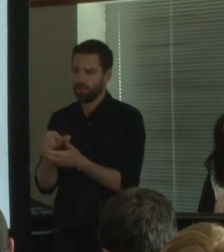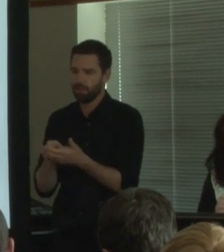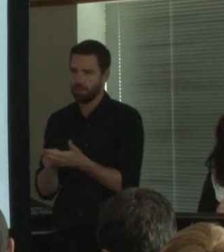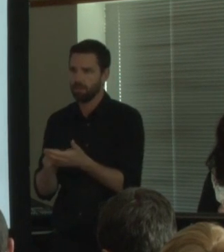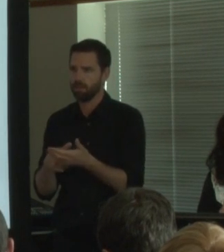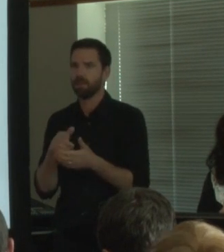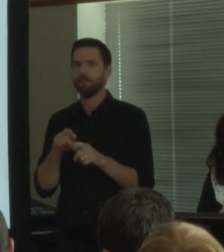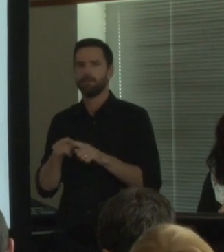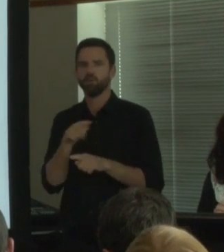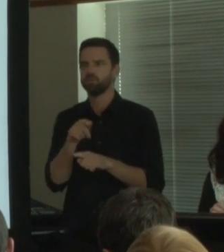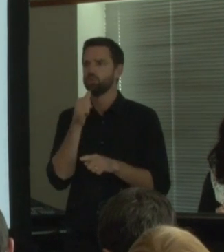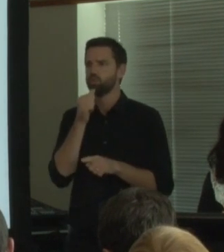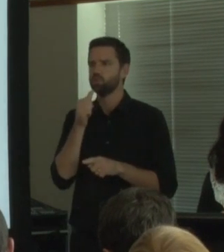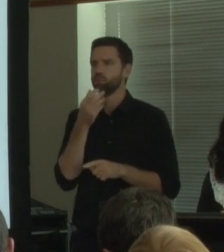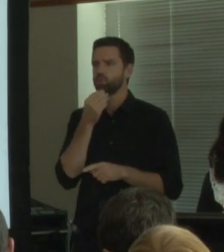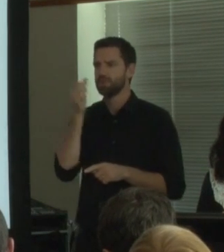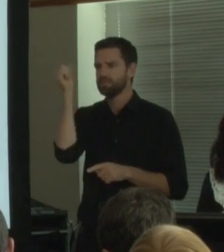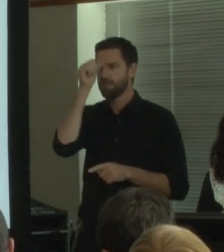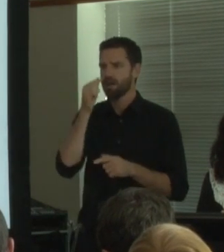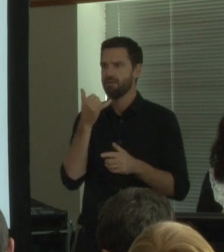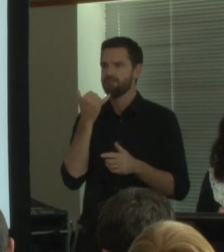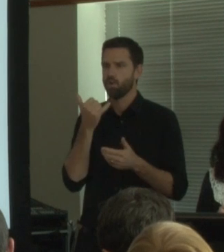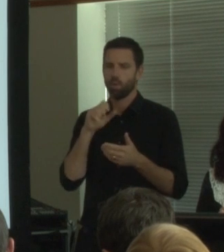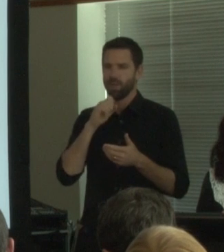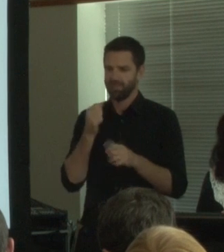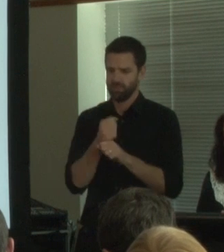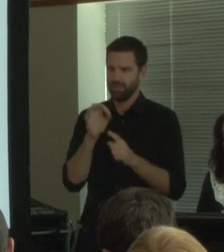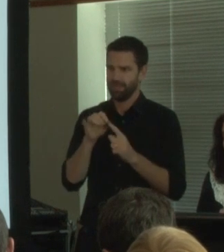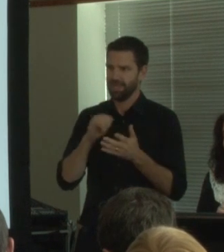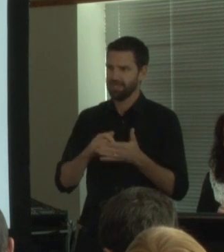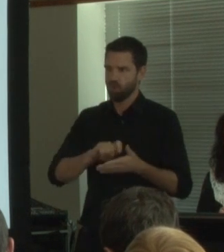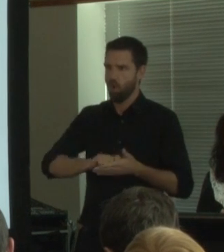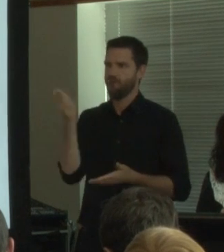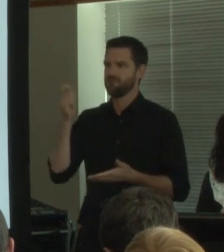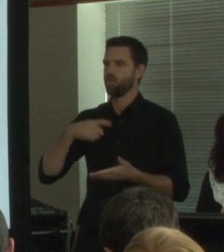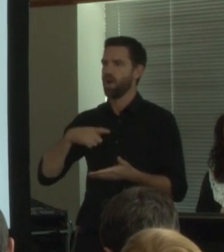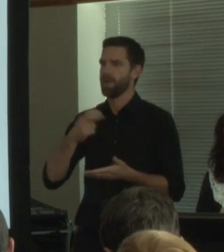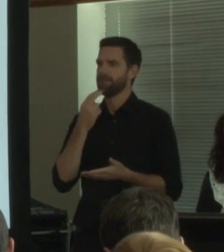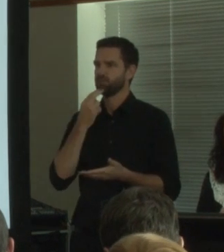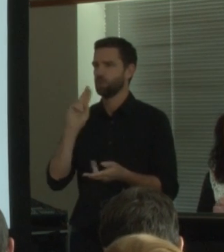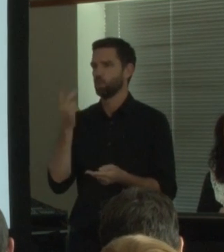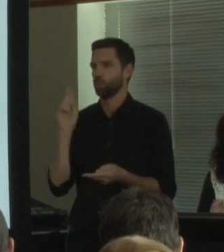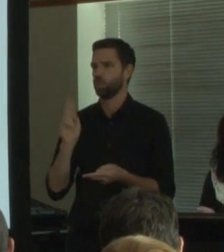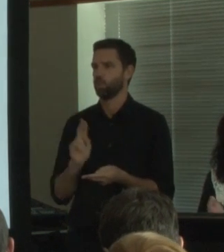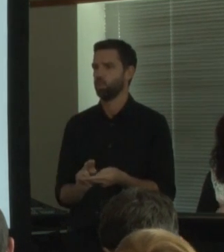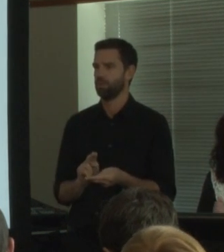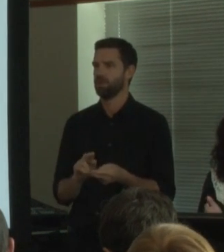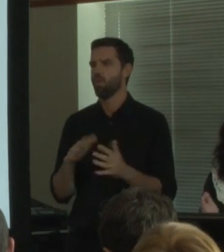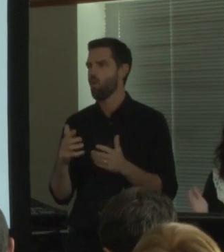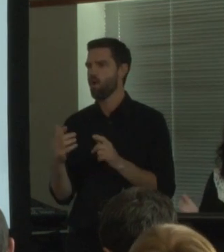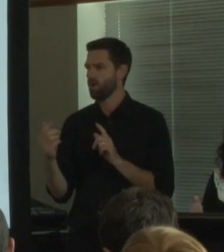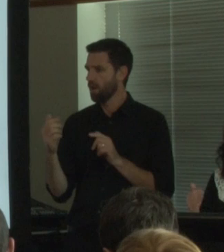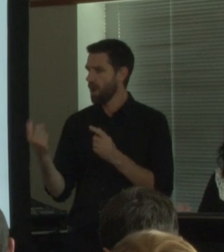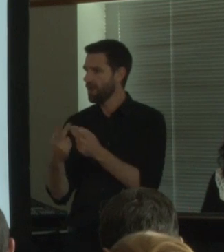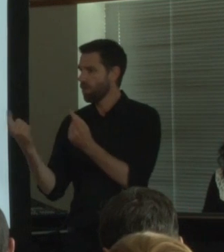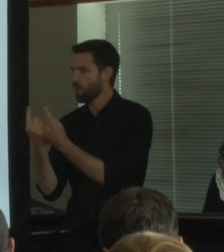of smartphones, however, you'll find they turn the GPS off because it sucks battery and it's not accurate enough. If you've got two objects close together, it's not